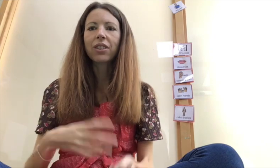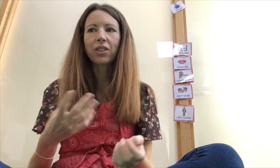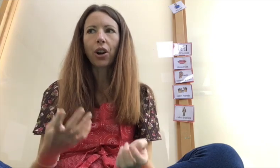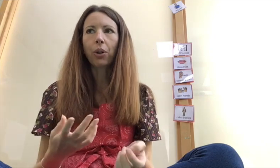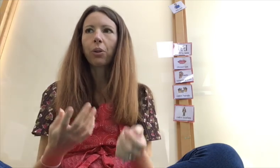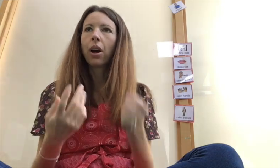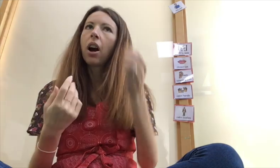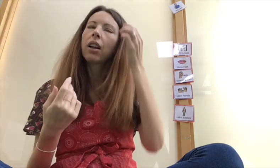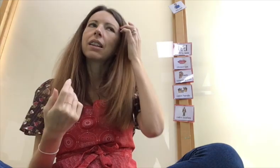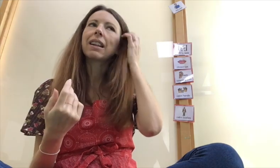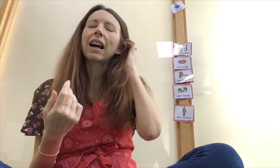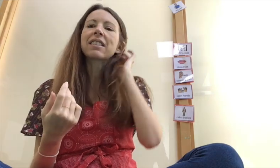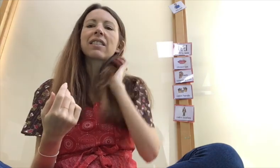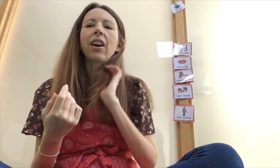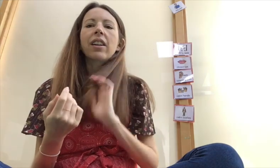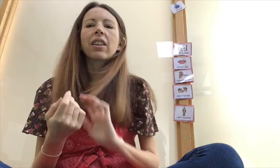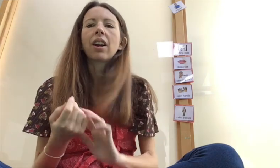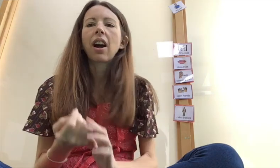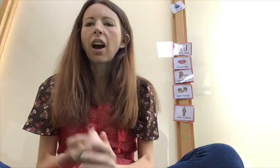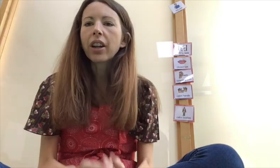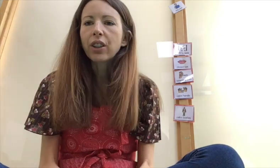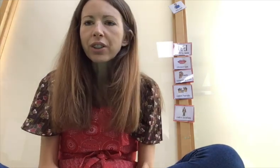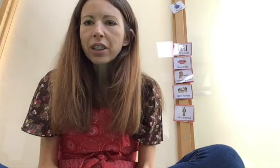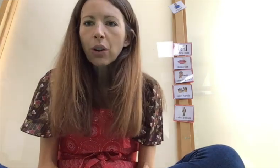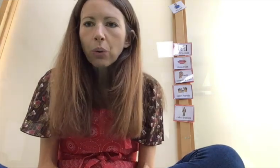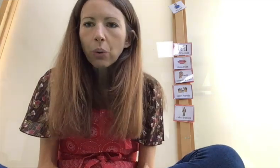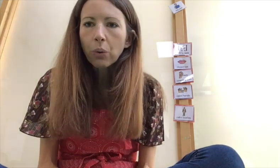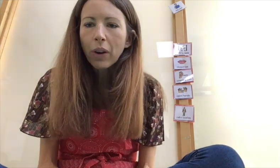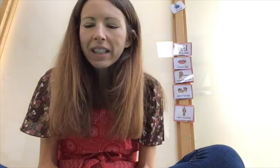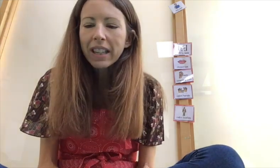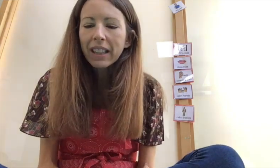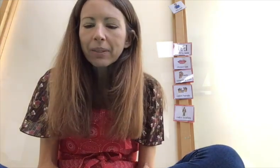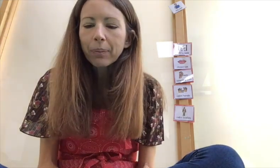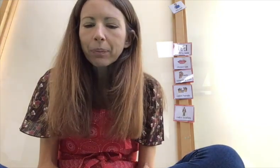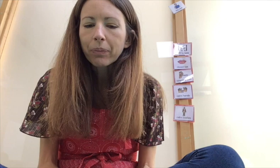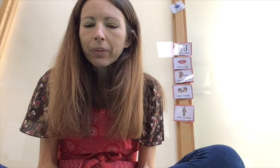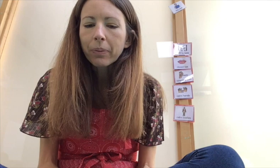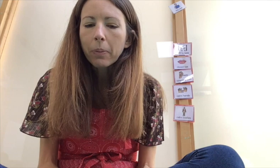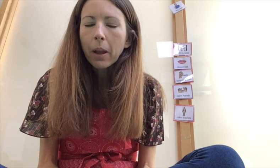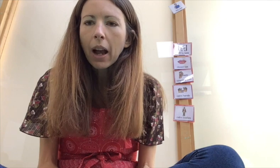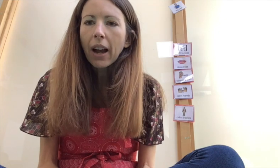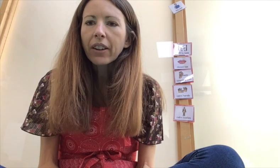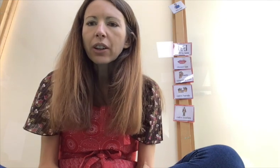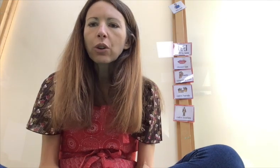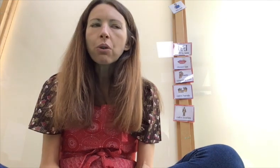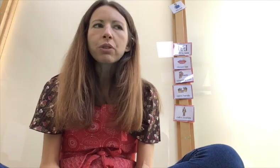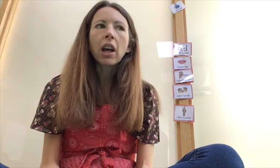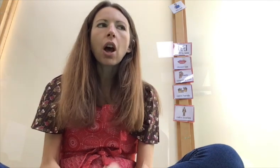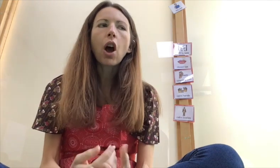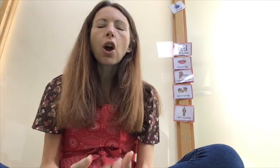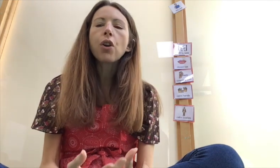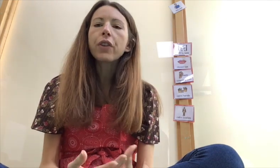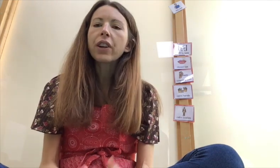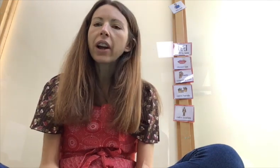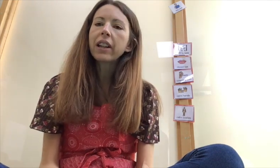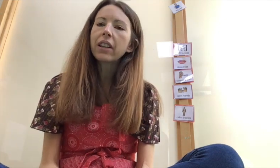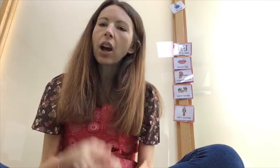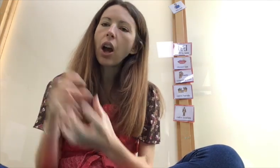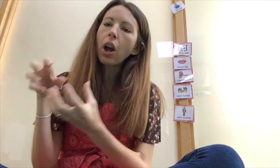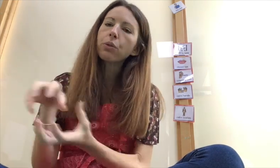So, last night I got it all ready. And I called it Overnight